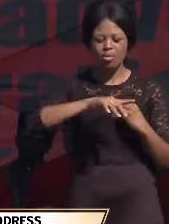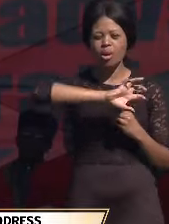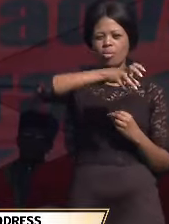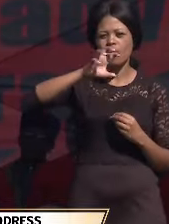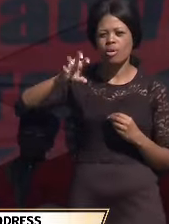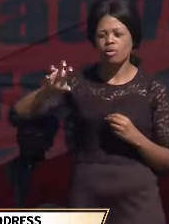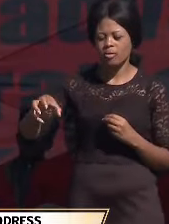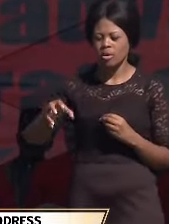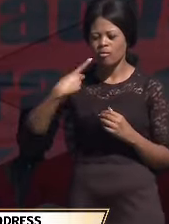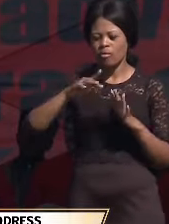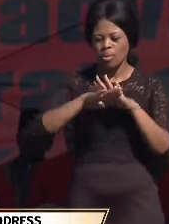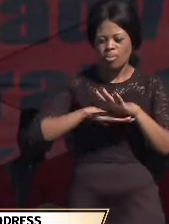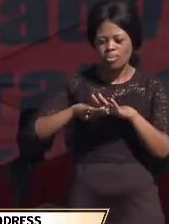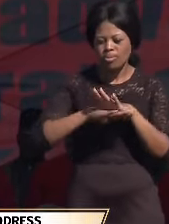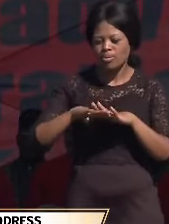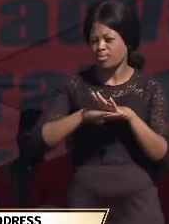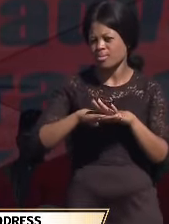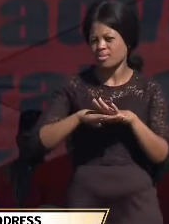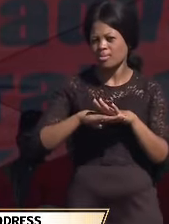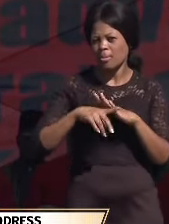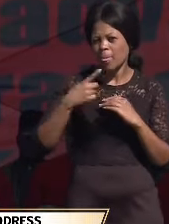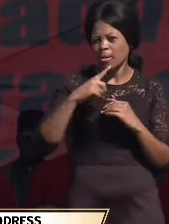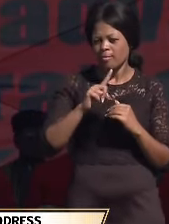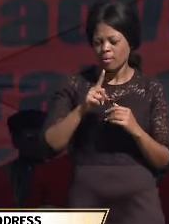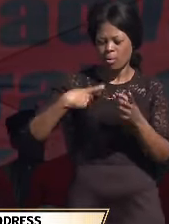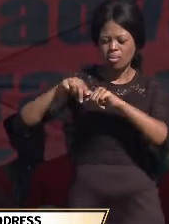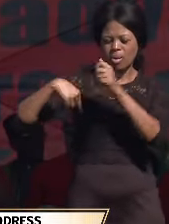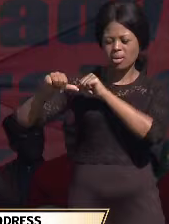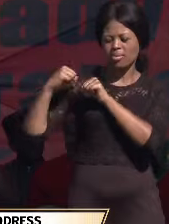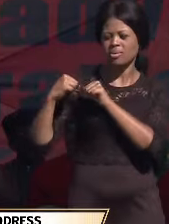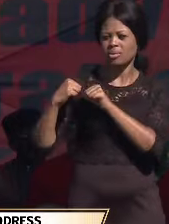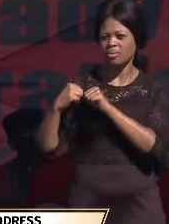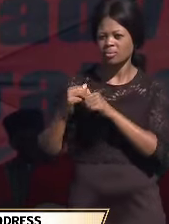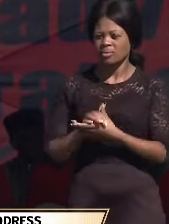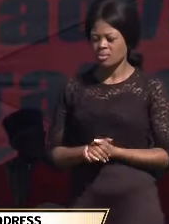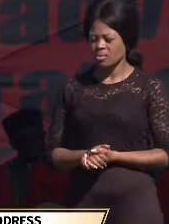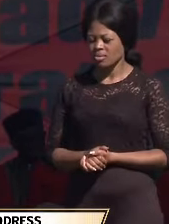a basis of regression and actually going back.